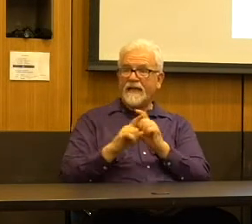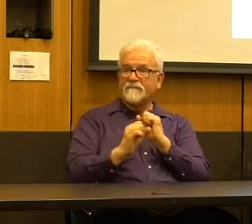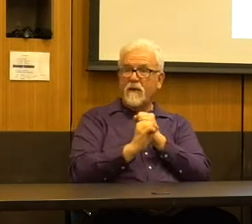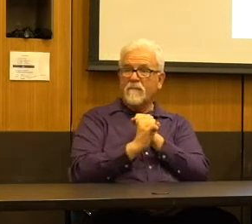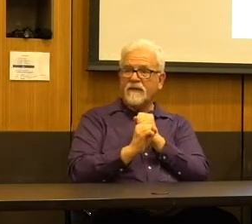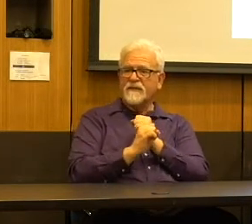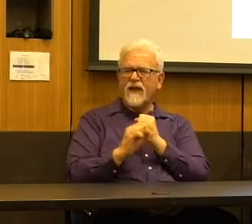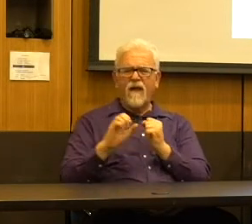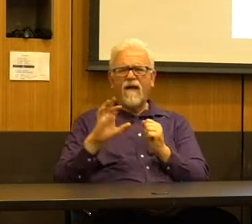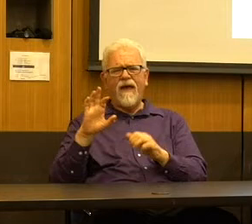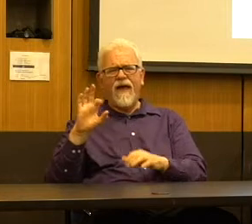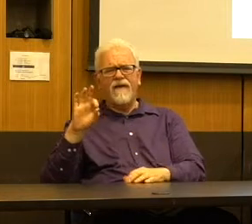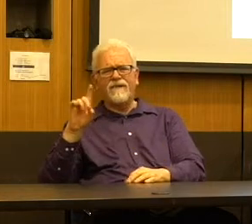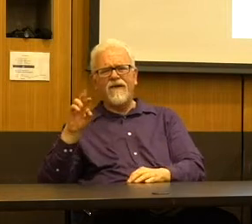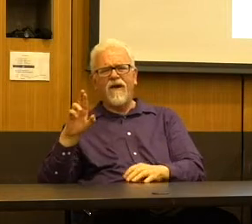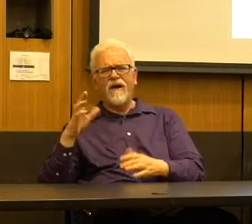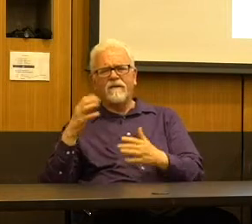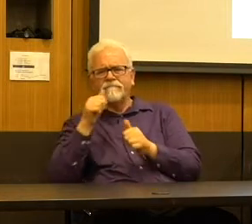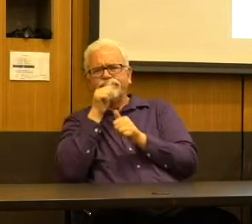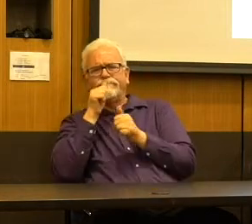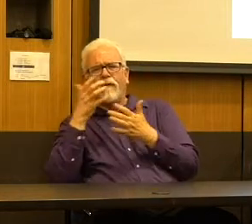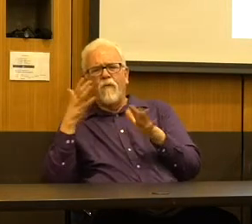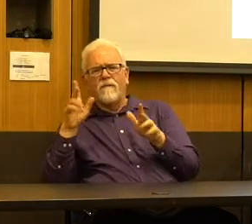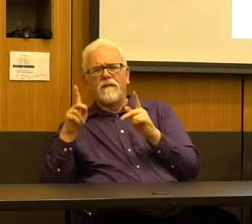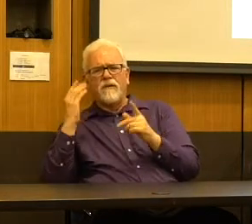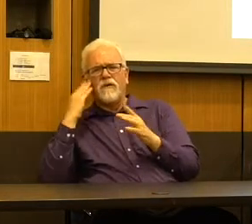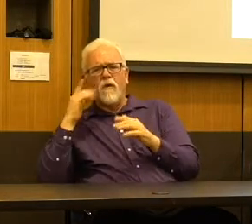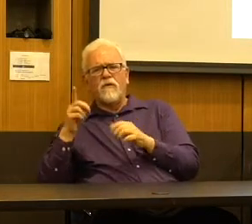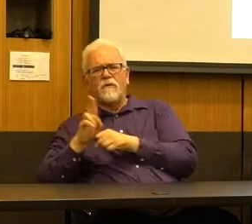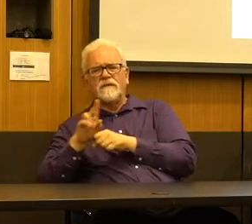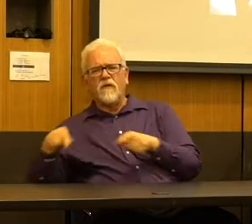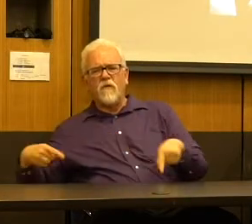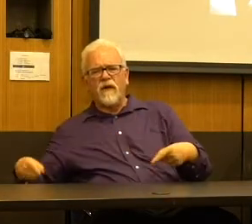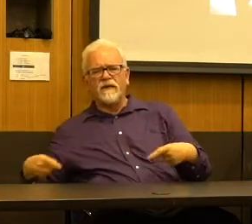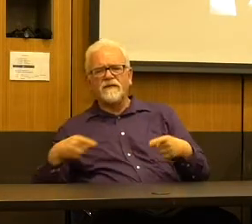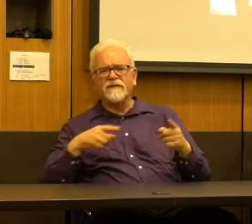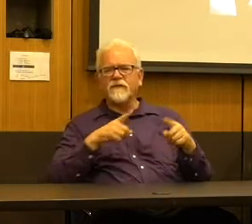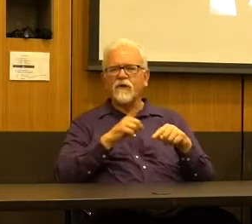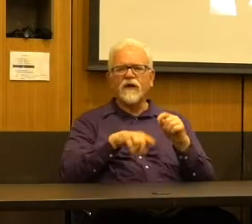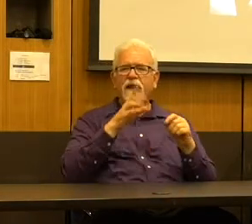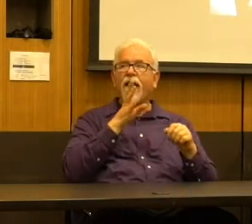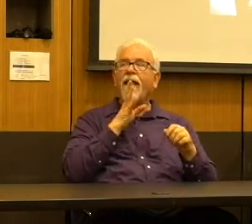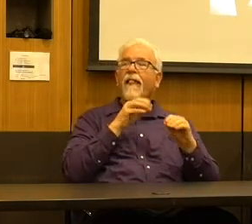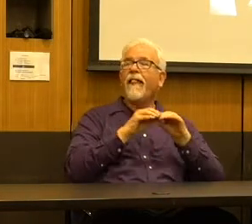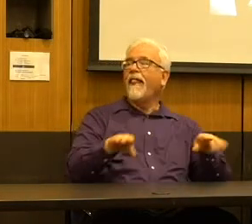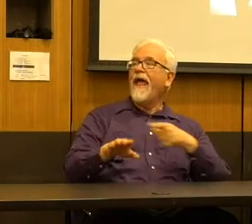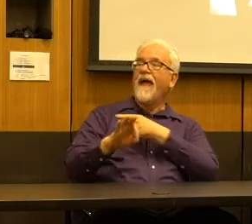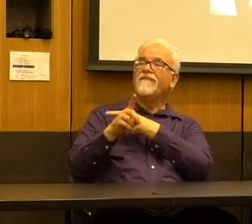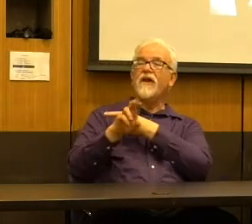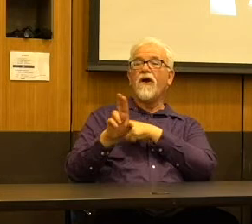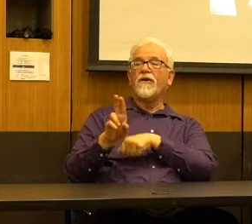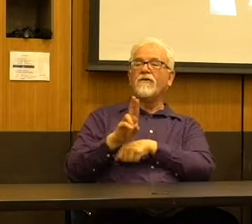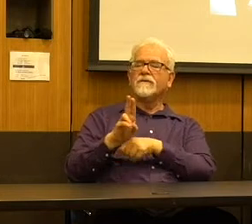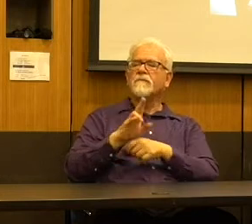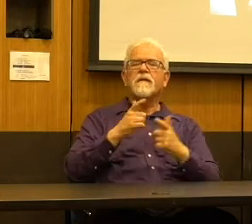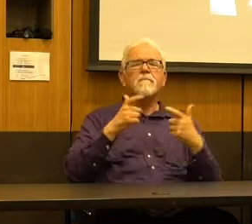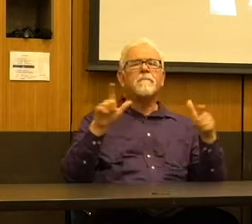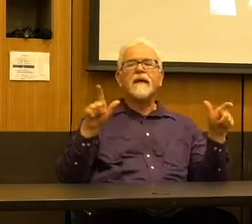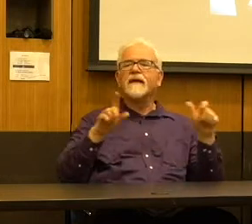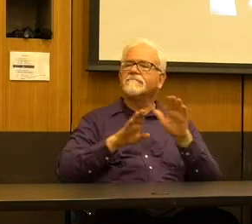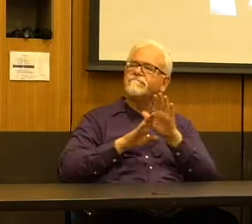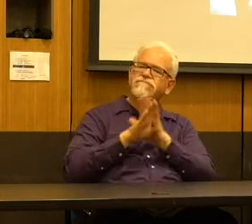anybody to know that he was using a wheelchair. Probably the biggest impetus to their success was